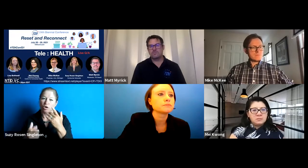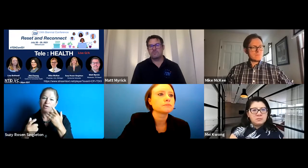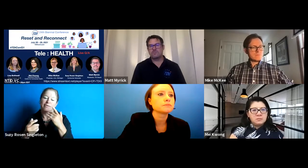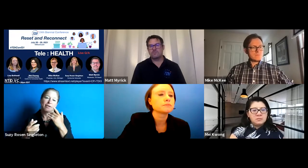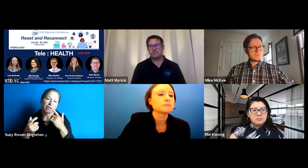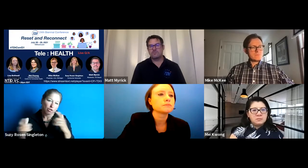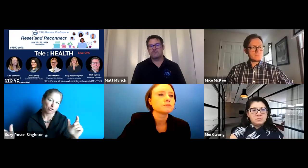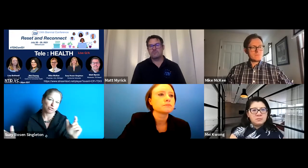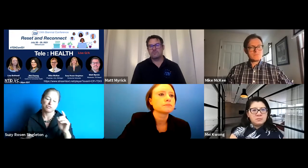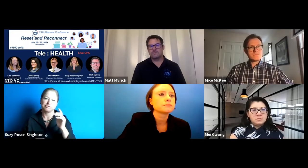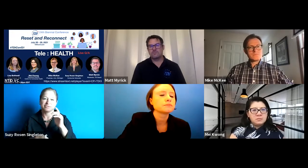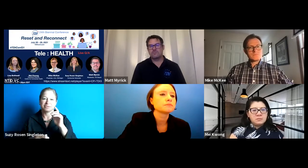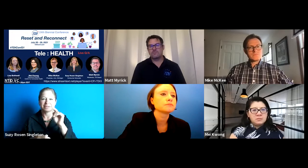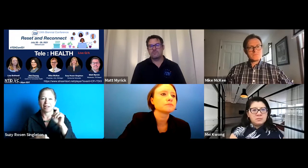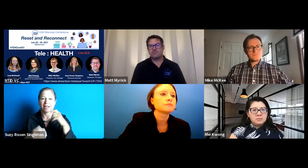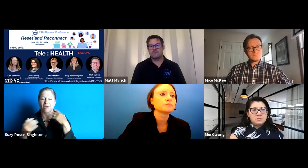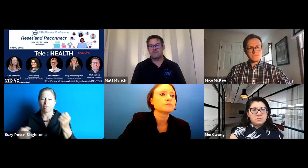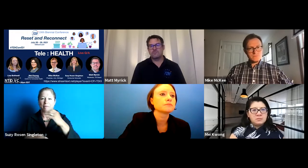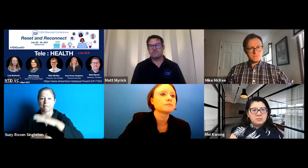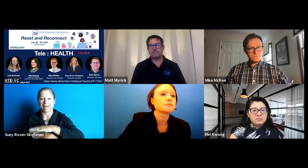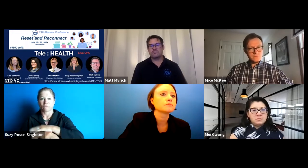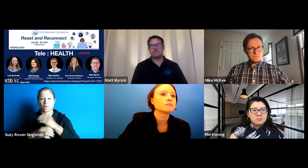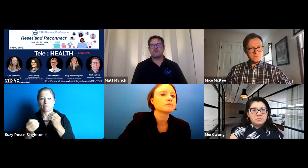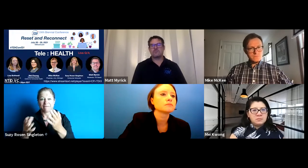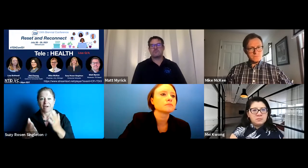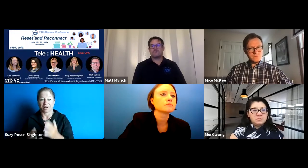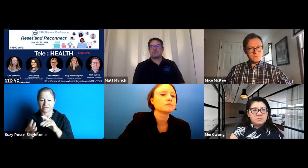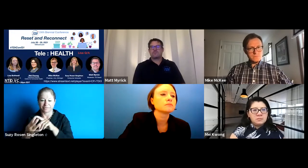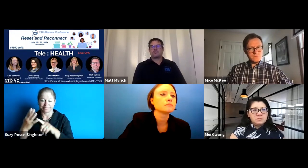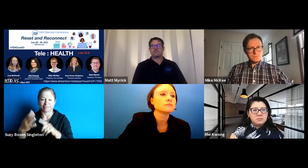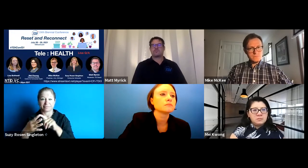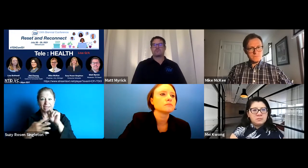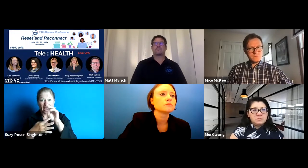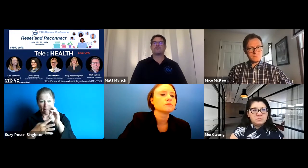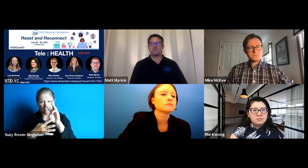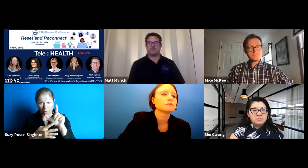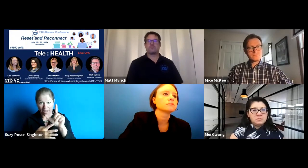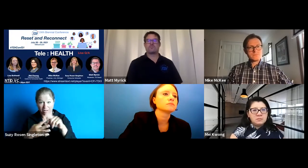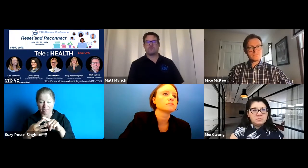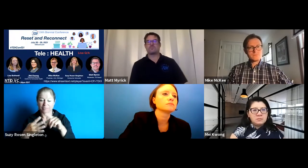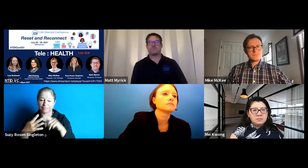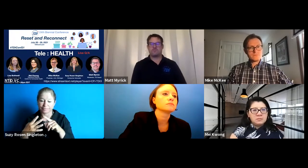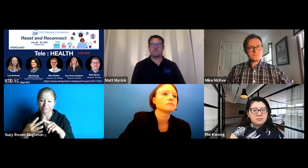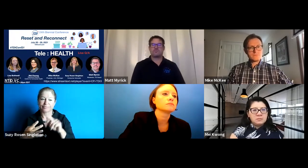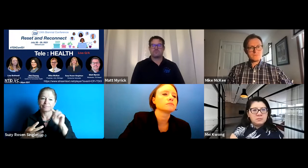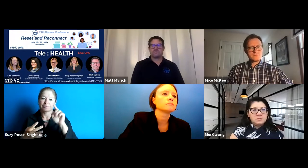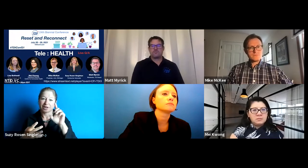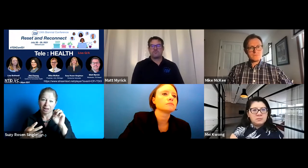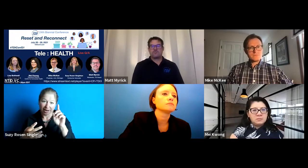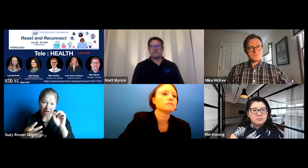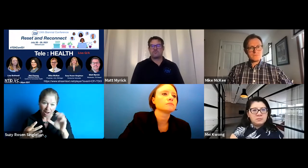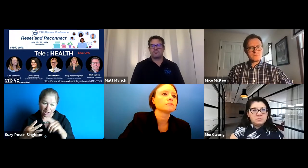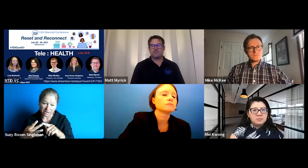So looking into it further, there are 4 large telehealth platform providers. There's Amwell,